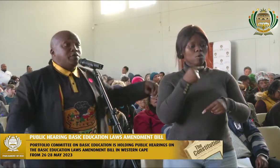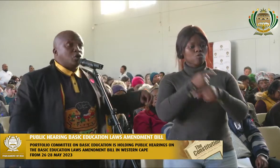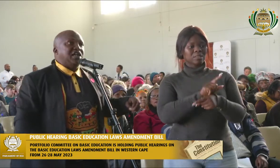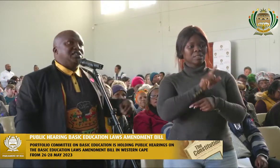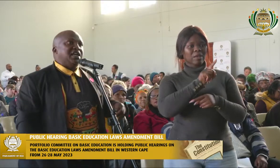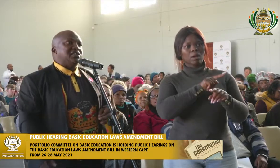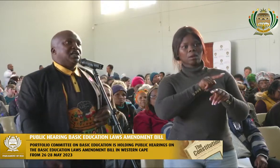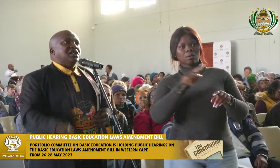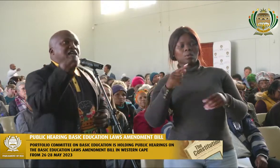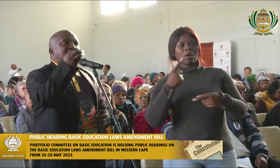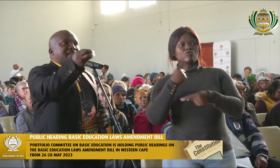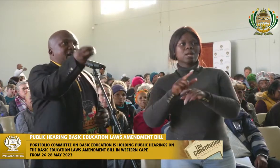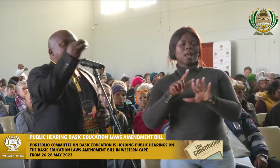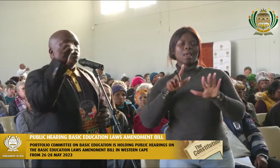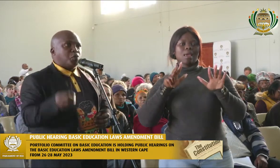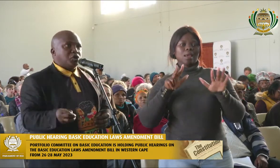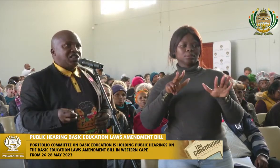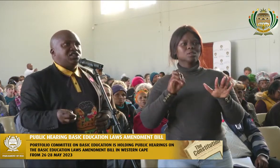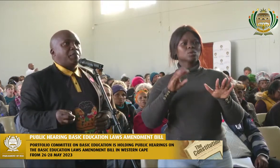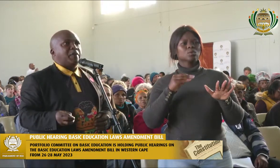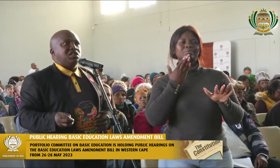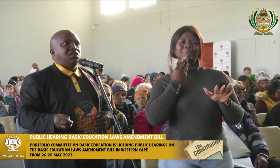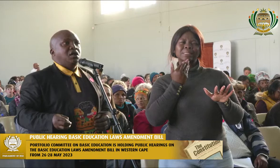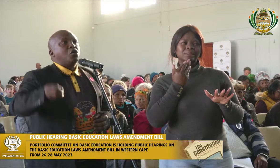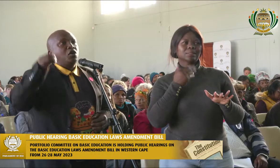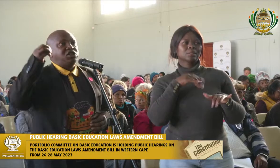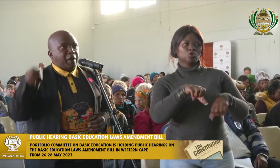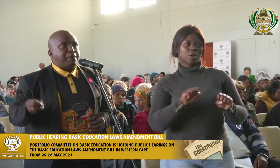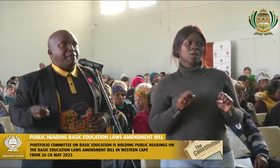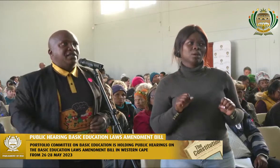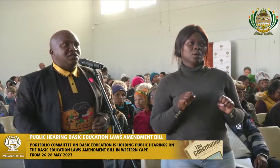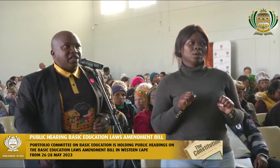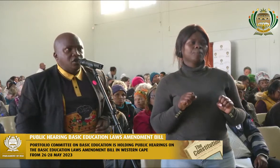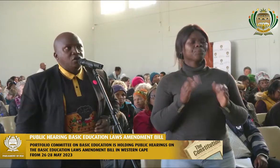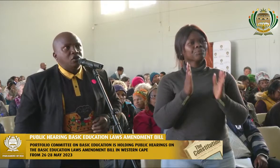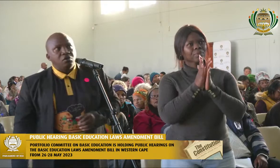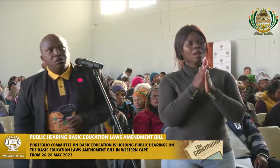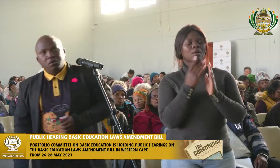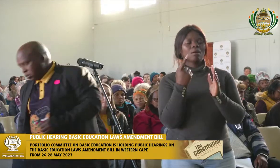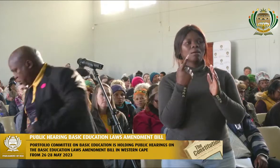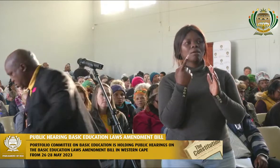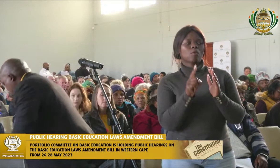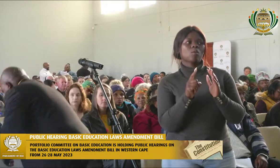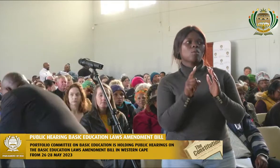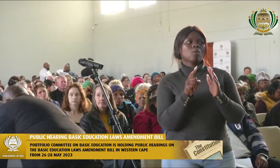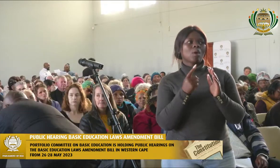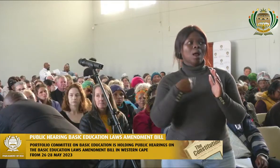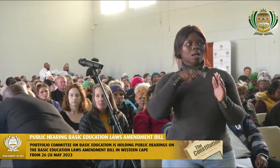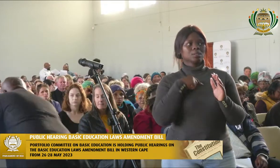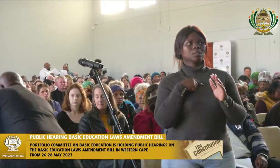grade 7 up to grade 8. Siyacela ngasikusipushele Chairperson department. Thank you. Your time is up.